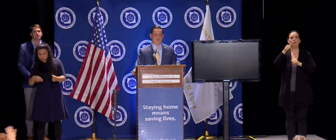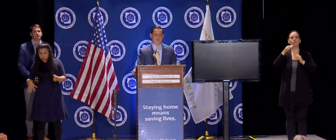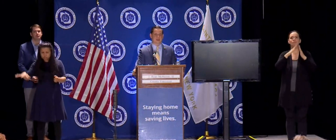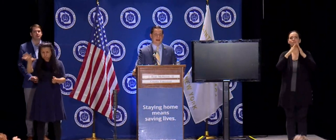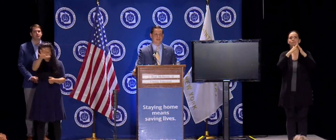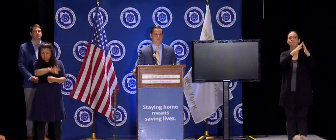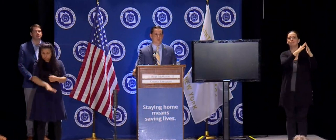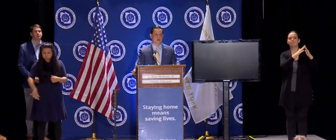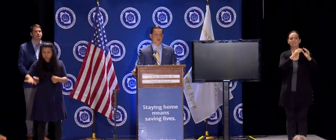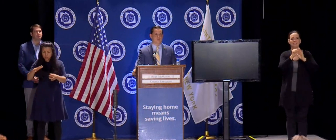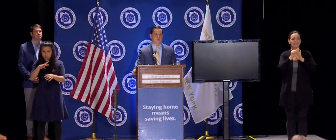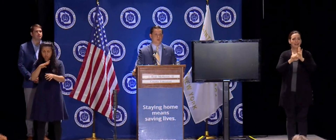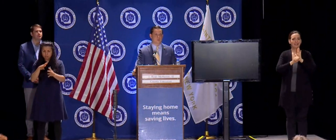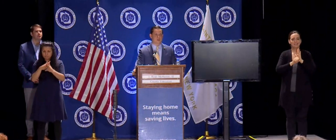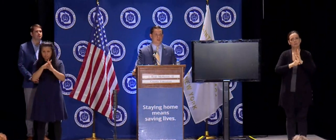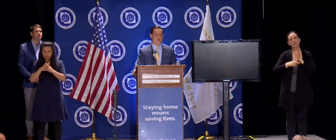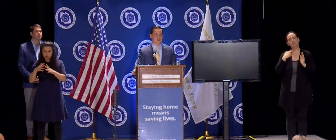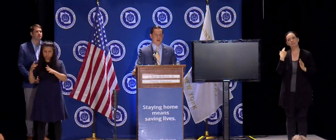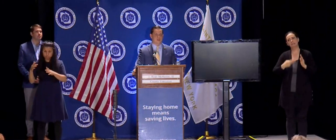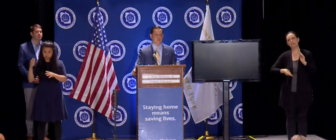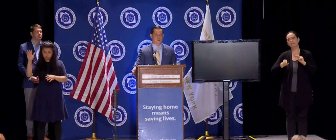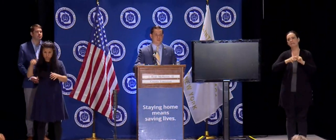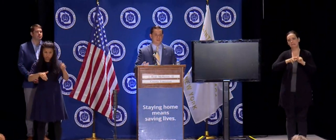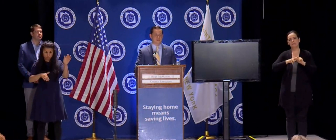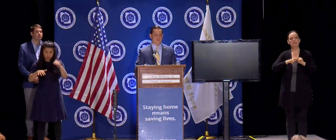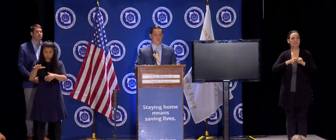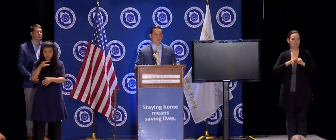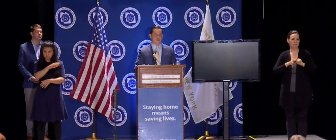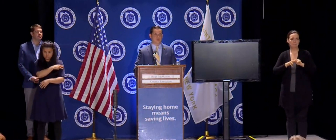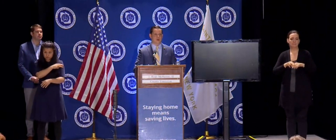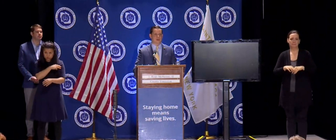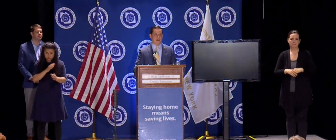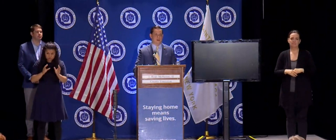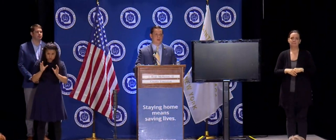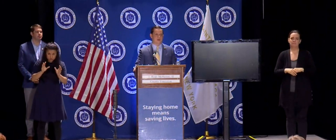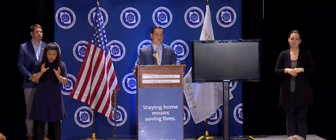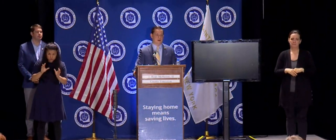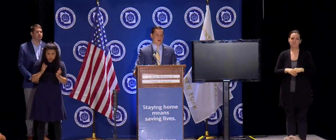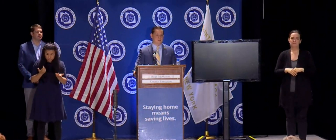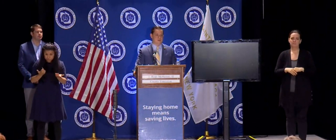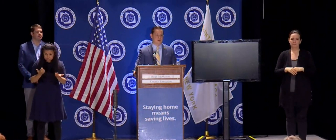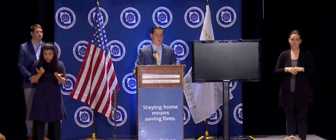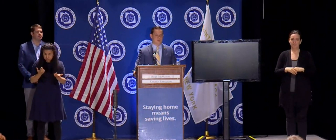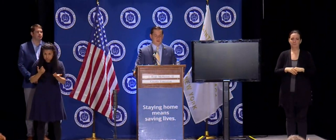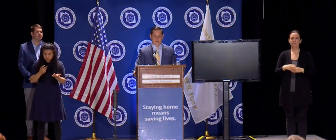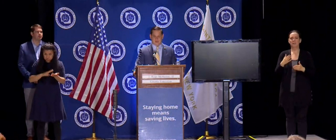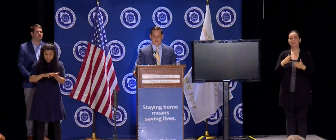still even being contemplated in 2-3 weeks, I think we're seeing really strong data.